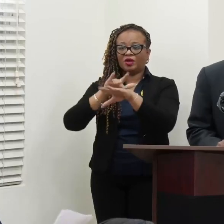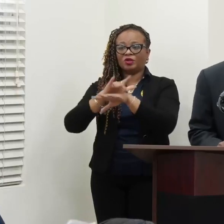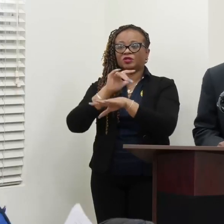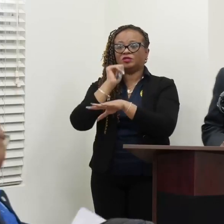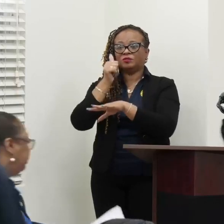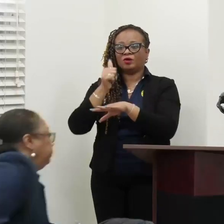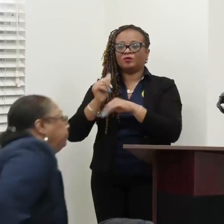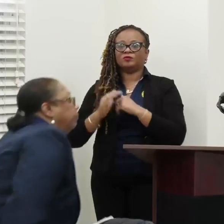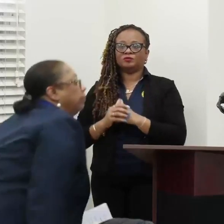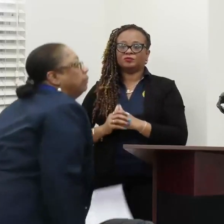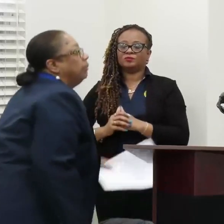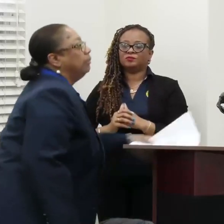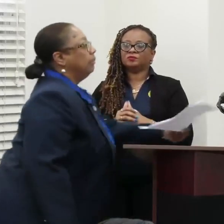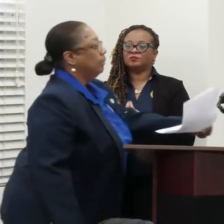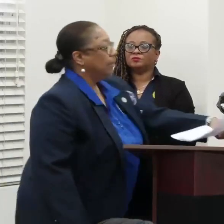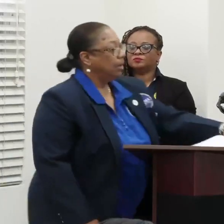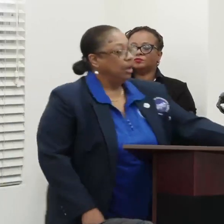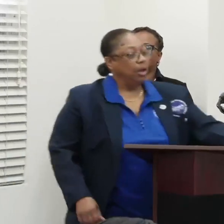Thank you.